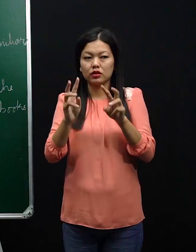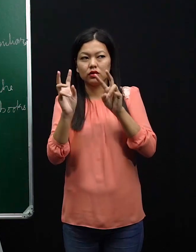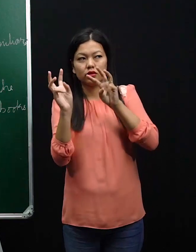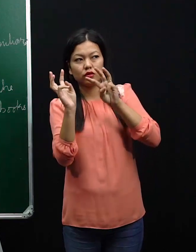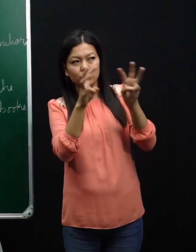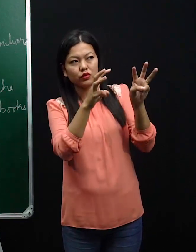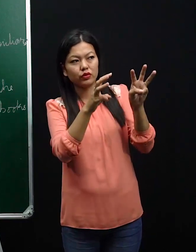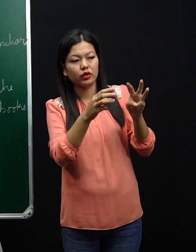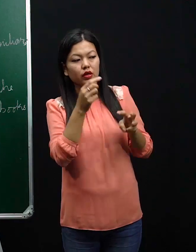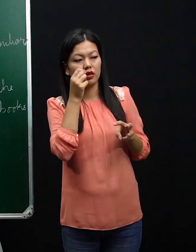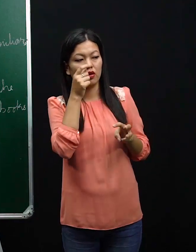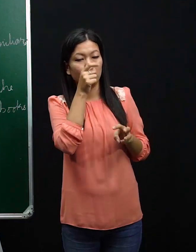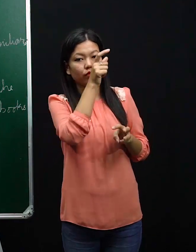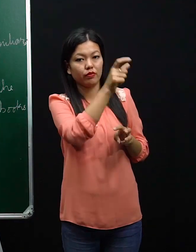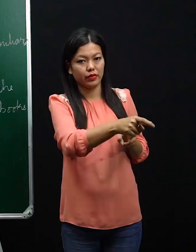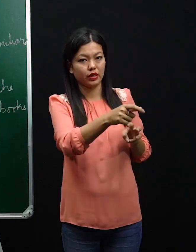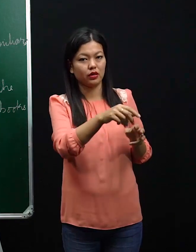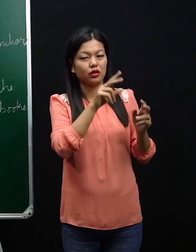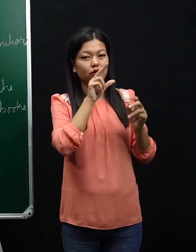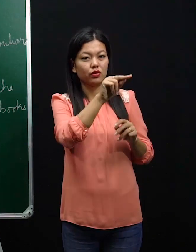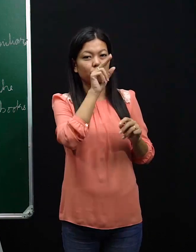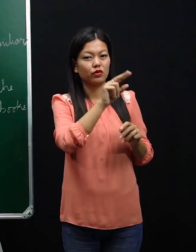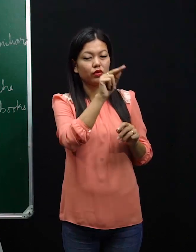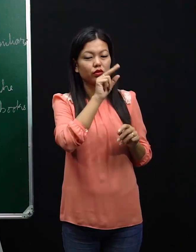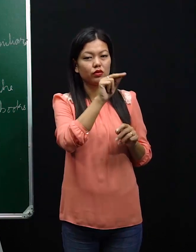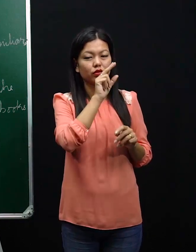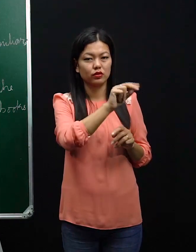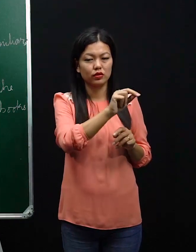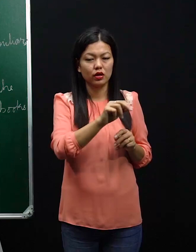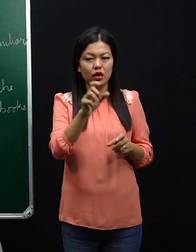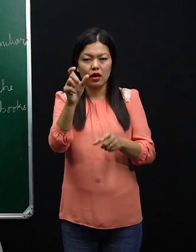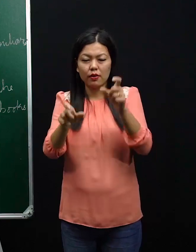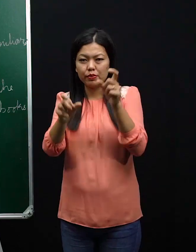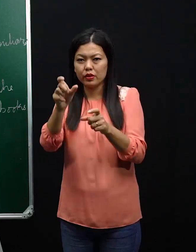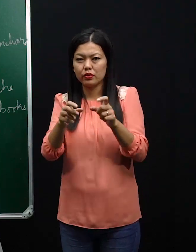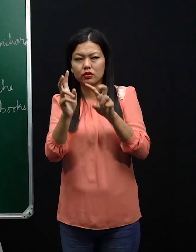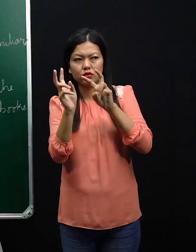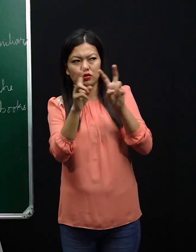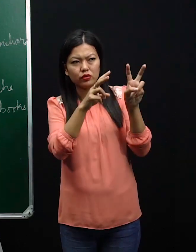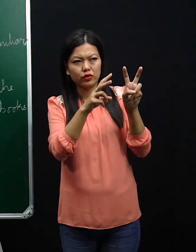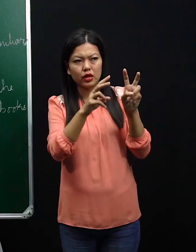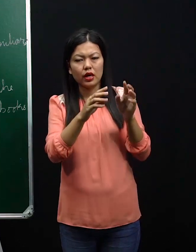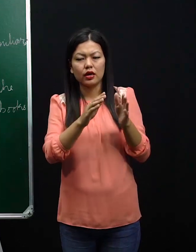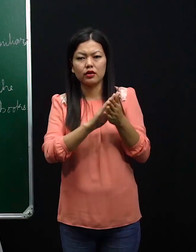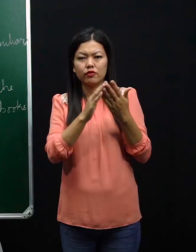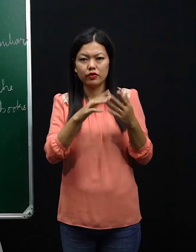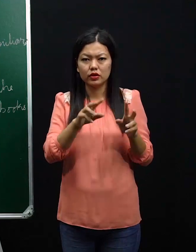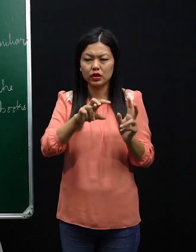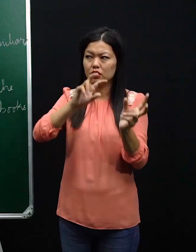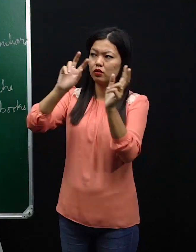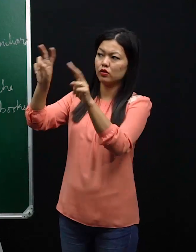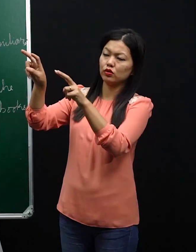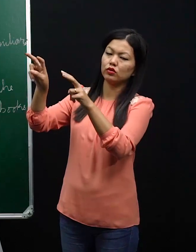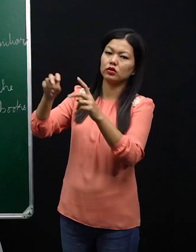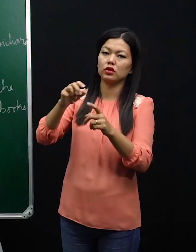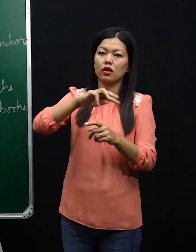this Ernest feel as if that he could see the resemblance. He could see the similarities between the stone face